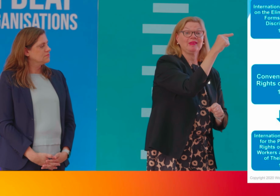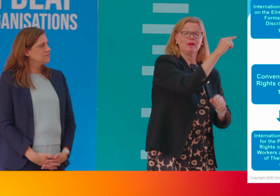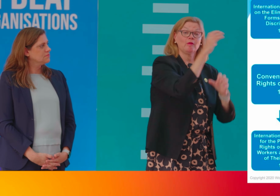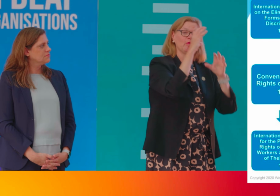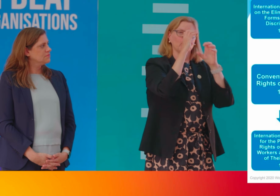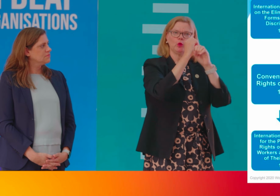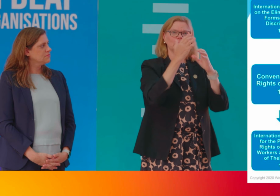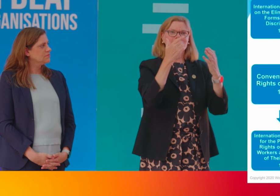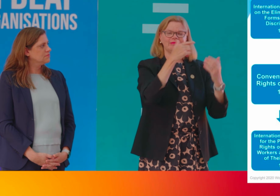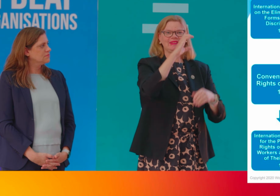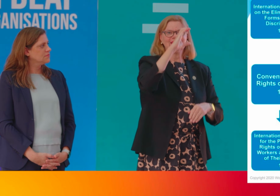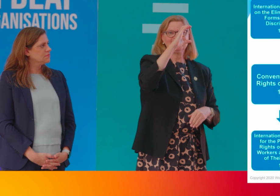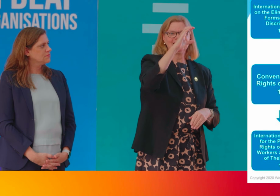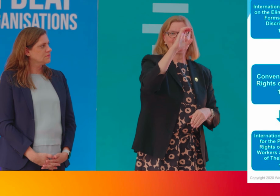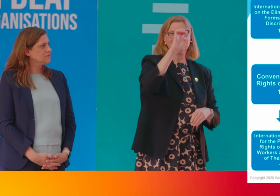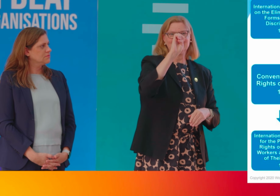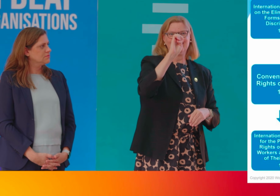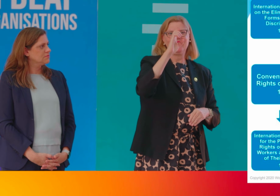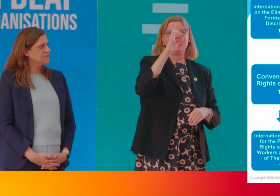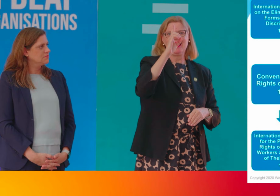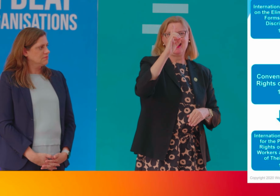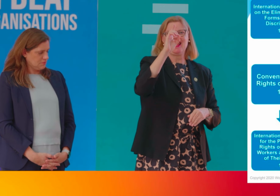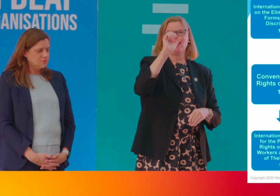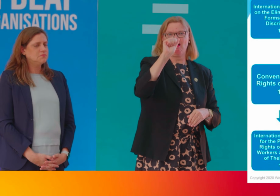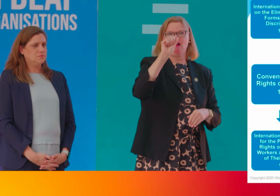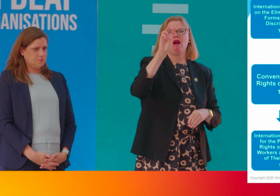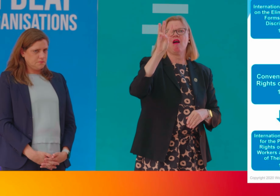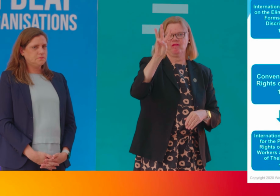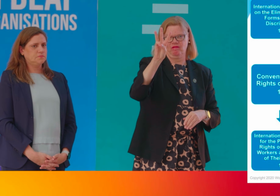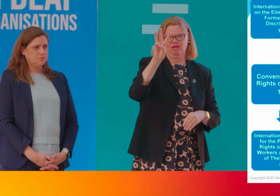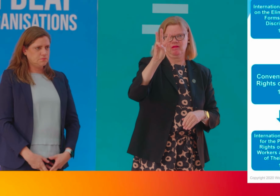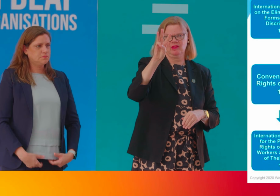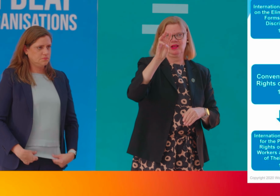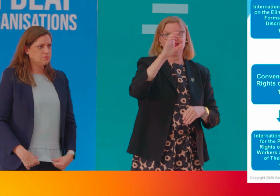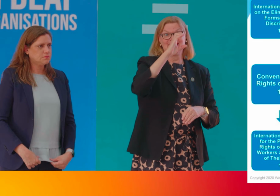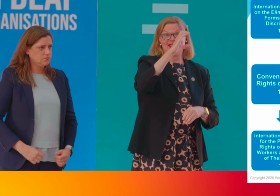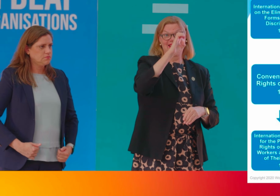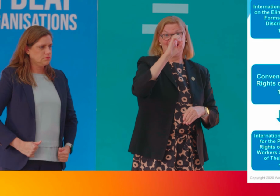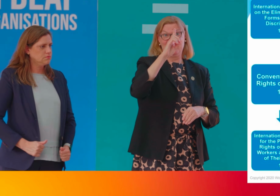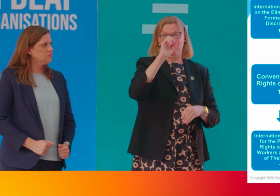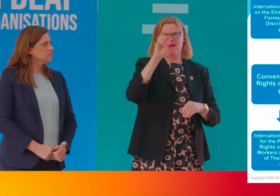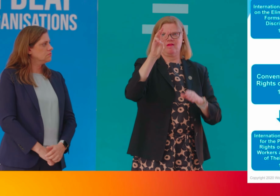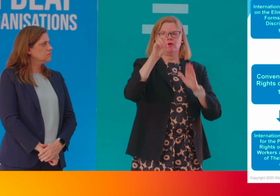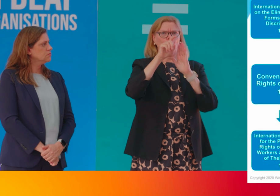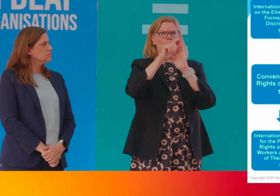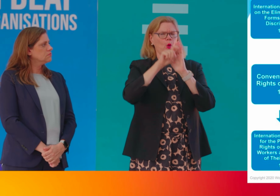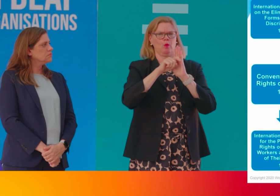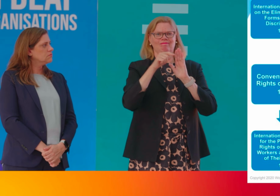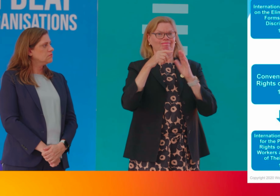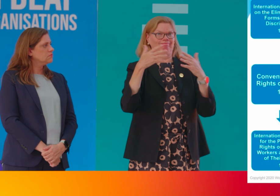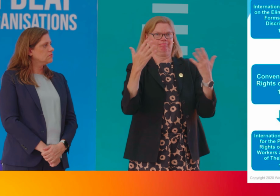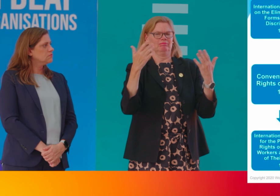focus for now. The instrument is known as CEDAW,